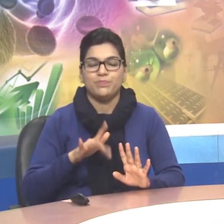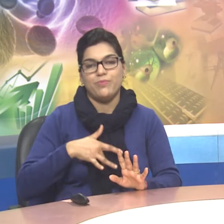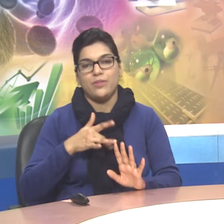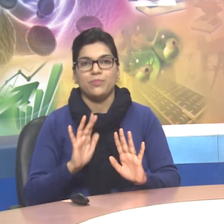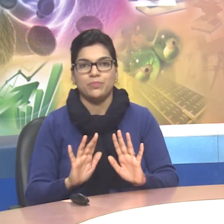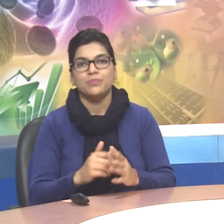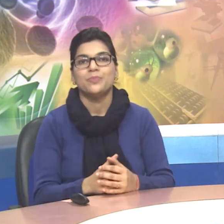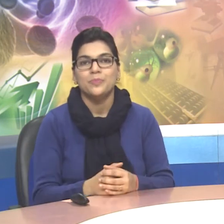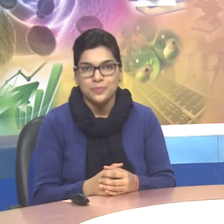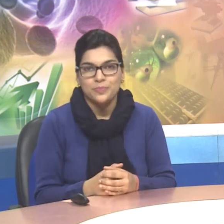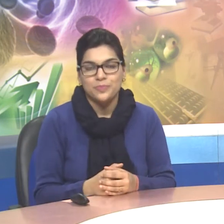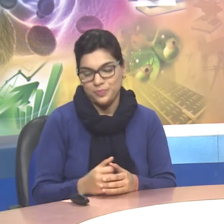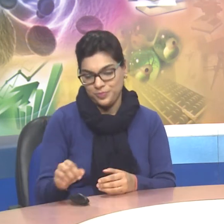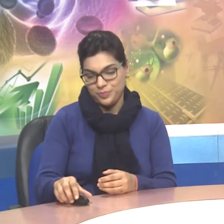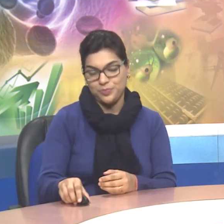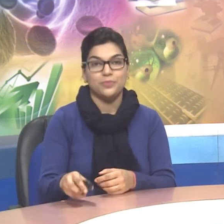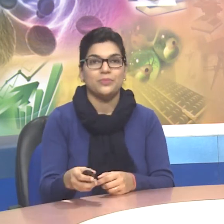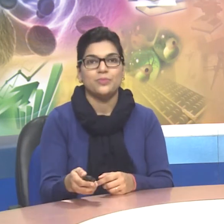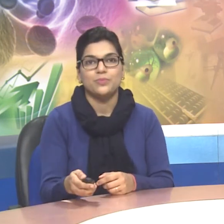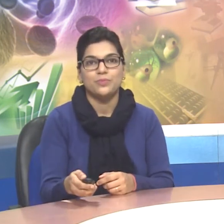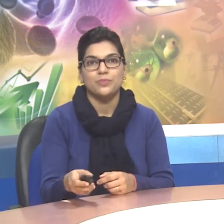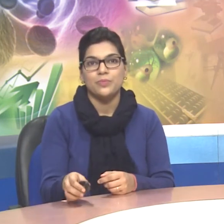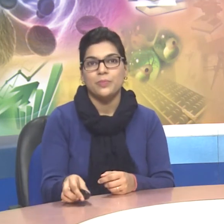Aradhana say, okay, now I feel okay.